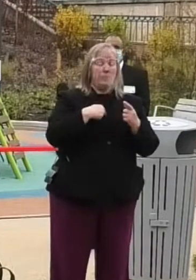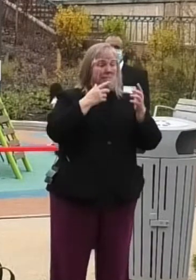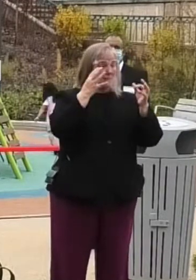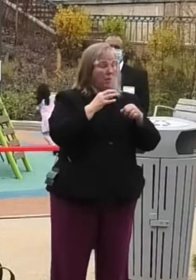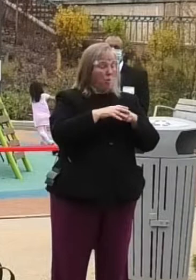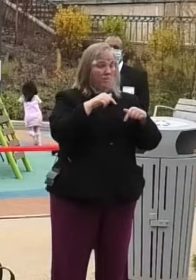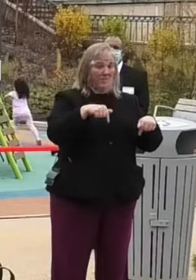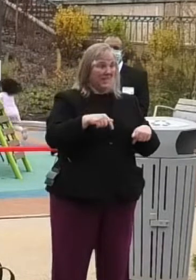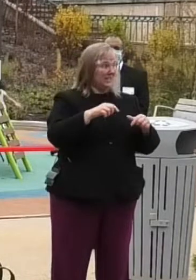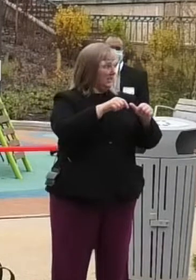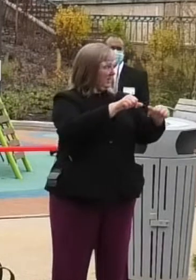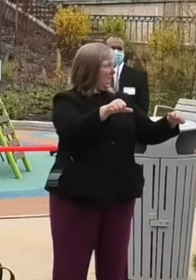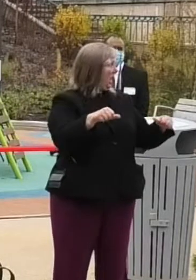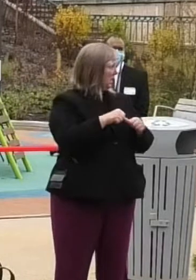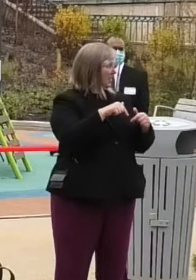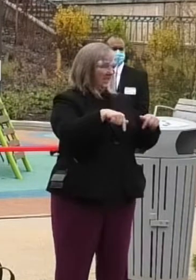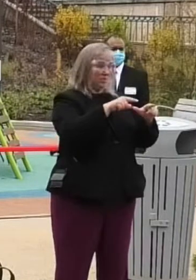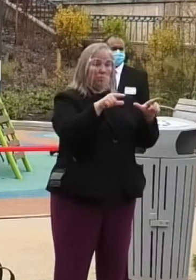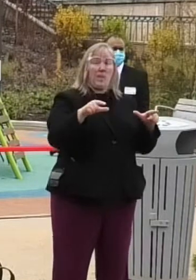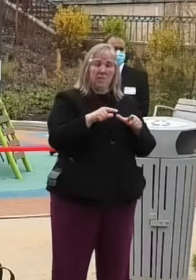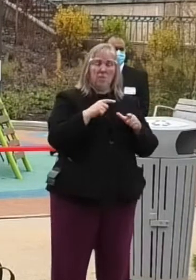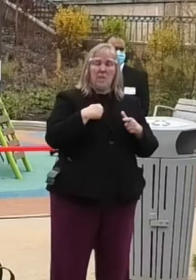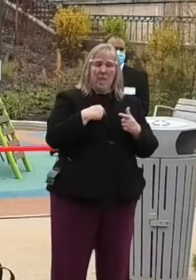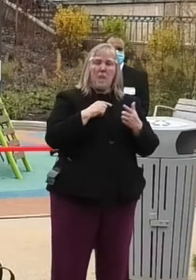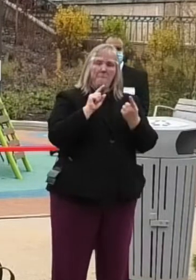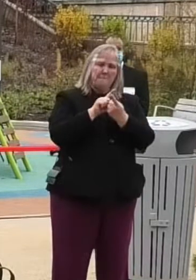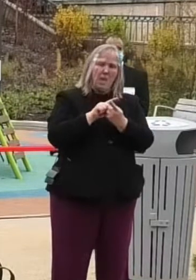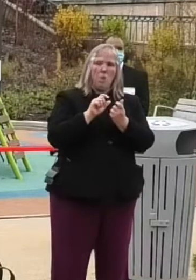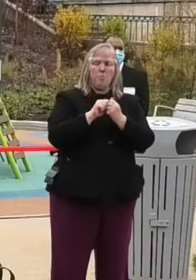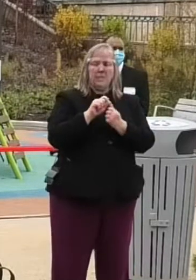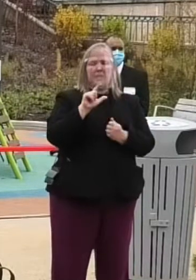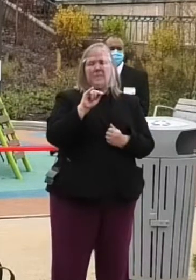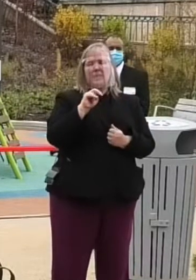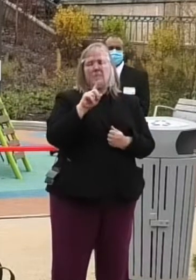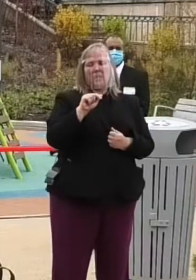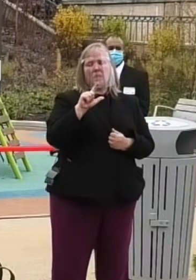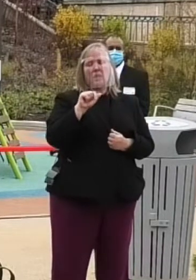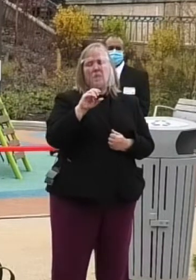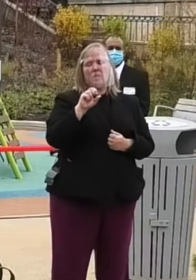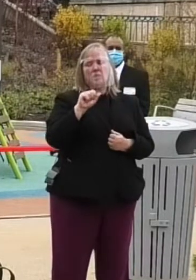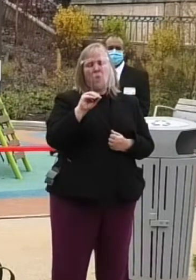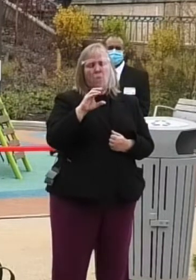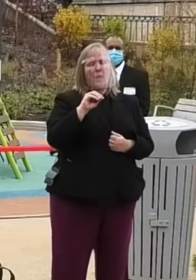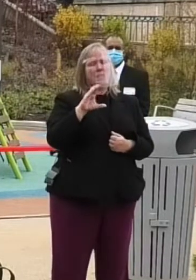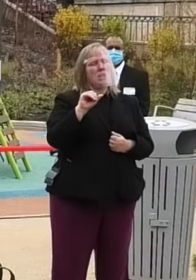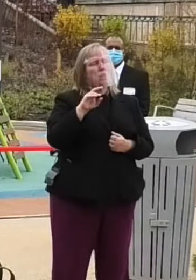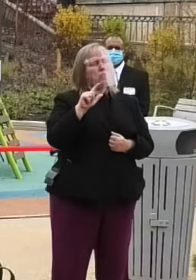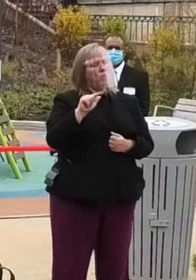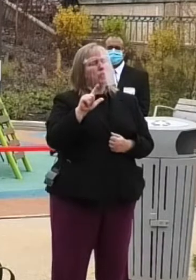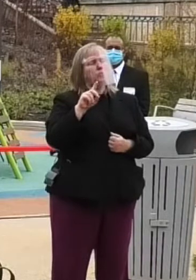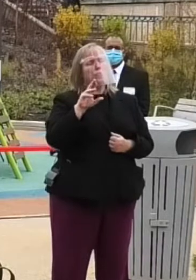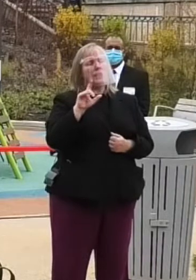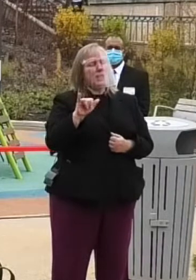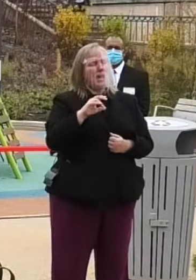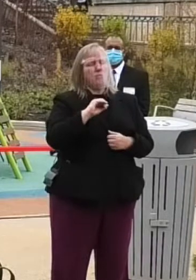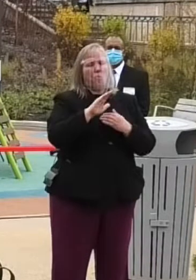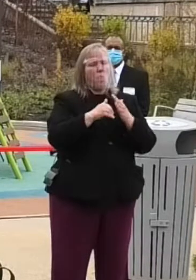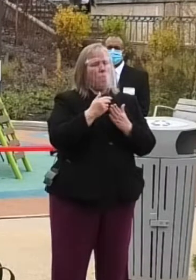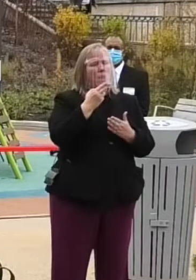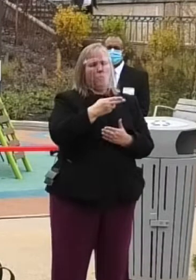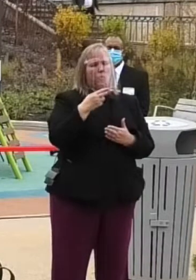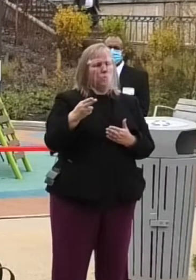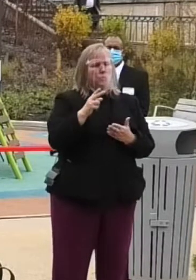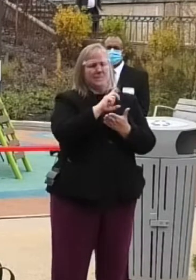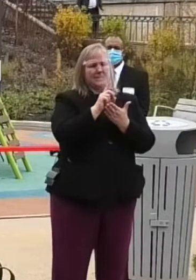upon this site, and I met with Linda Locasio and Carol Dooley and the entire Howard Hughes design